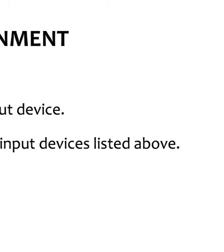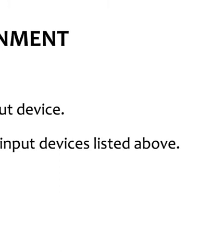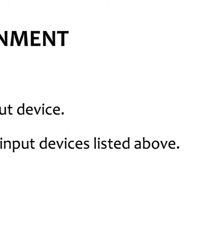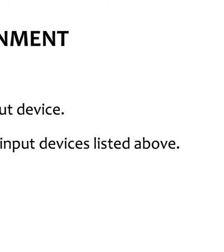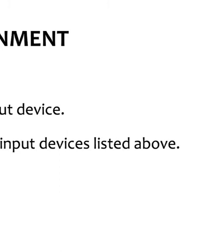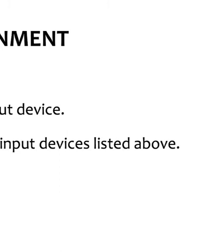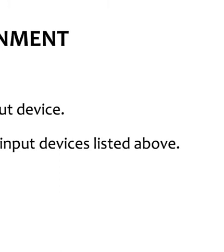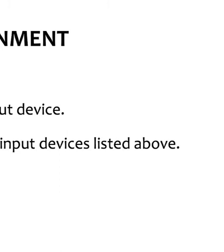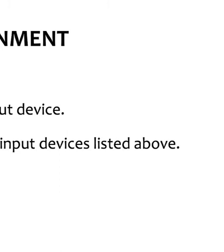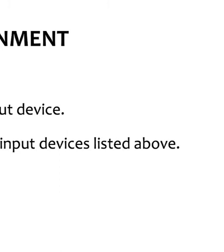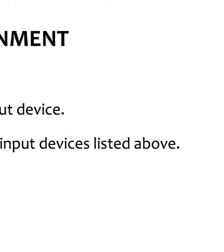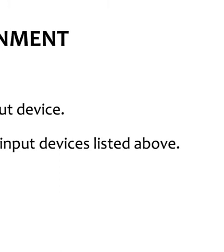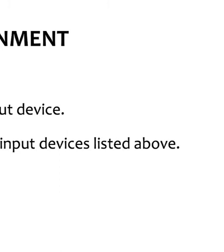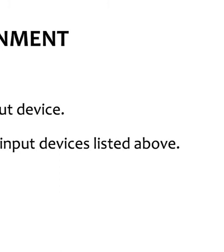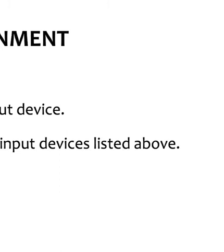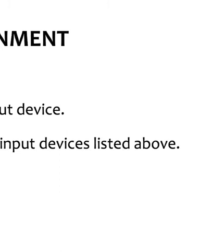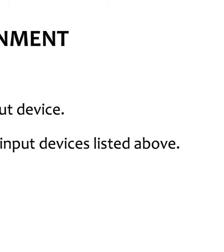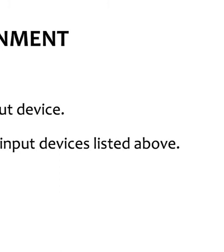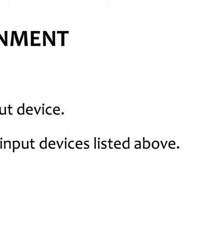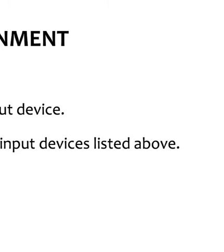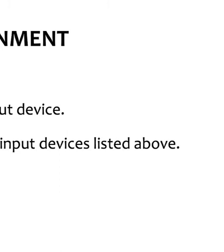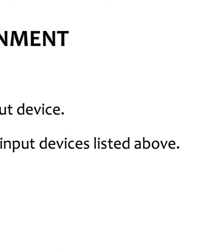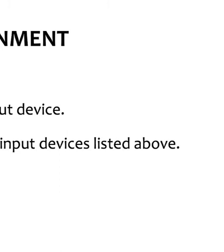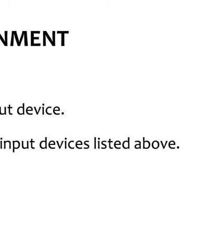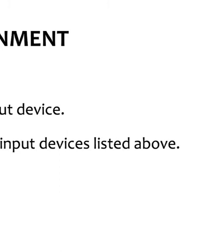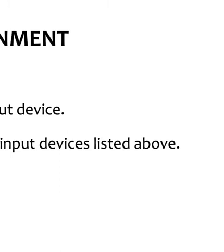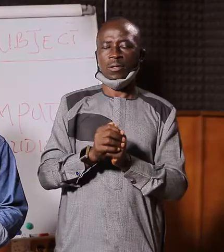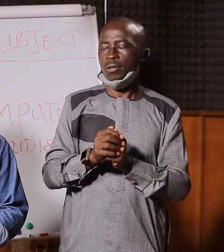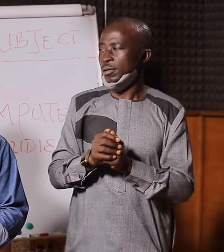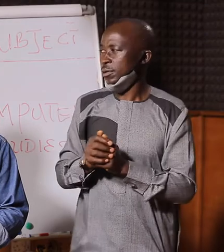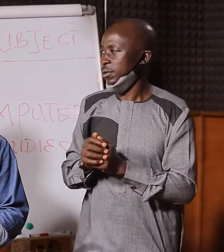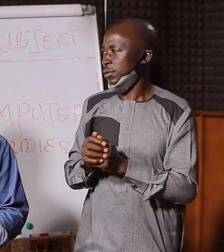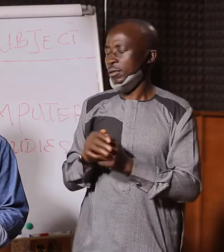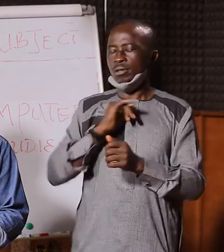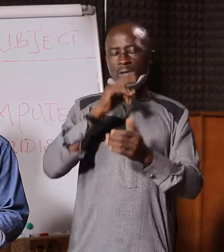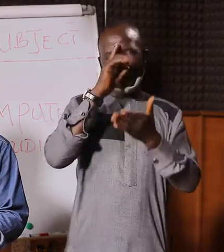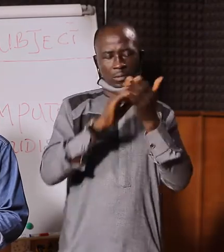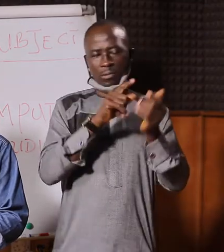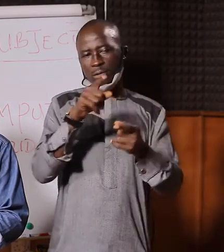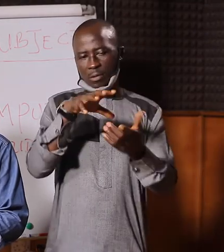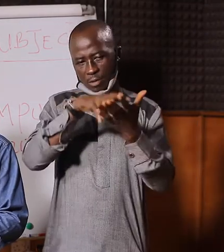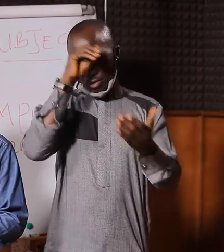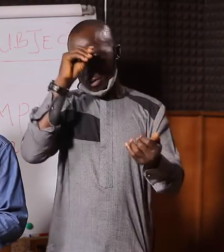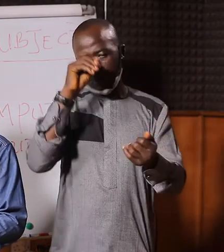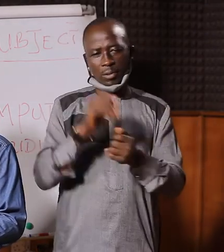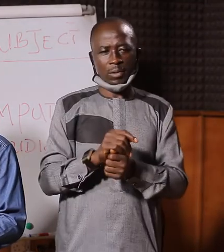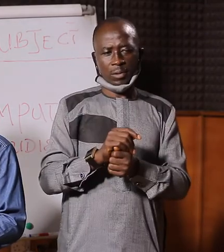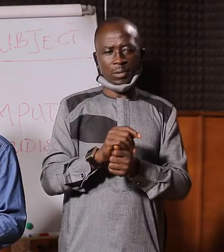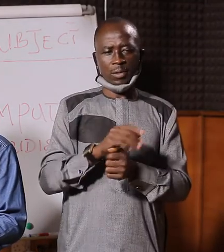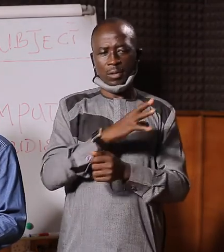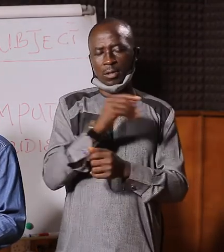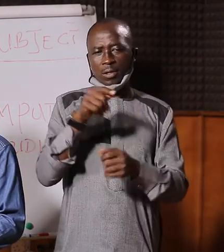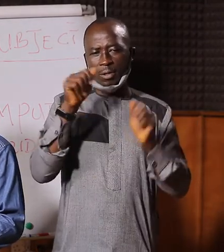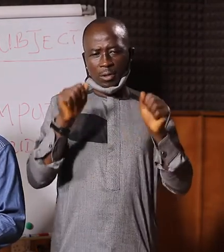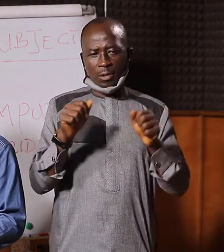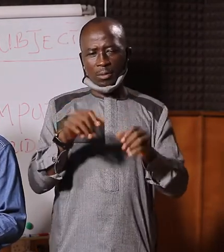explain any 3 of the input devices listed above. That is in number 2. So I believe you have learned, and you could